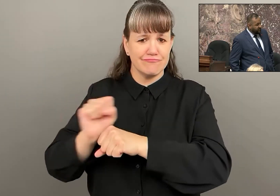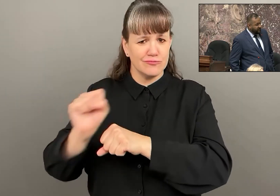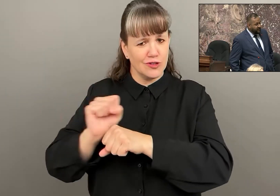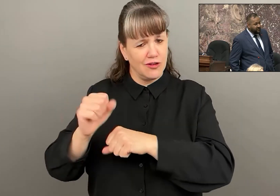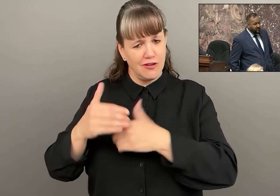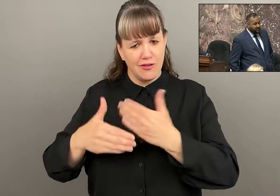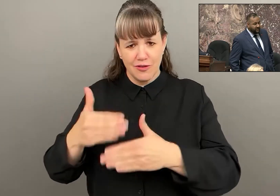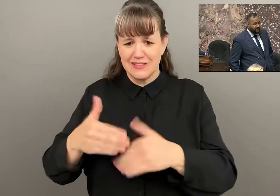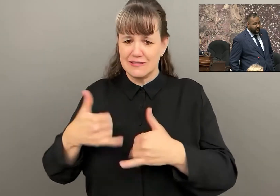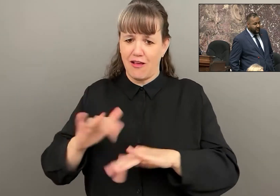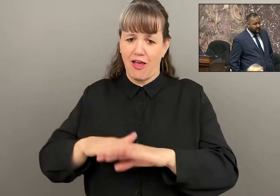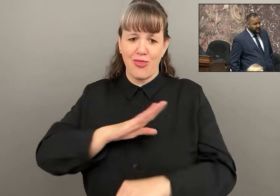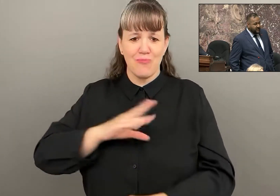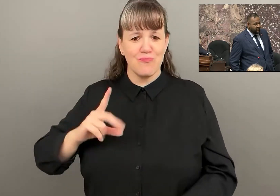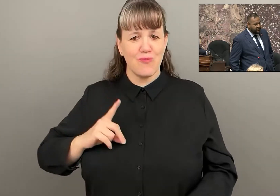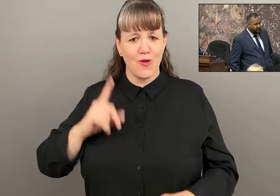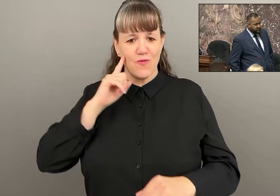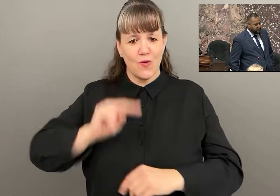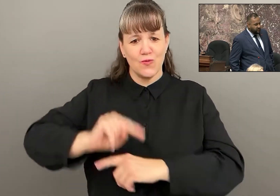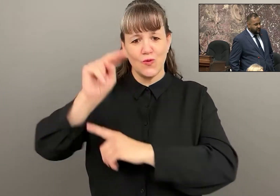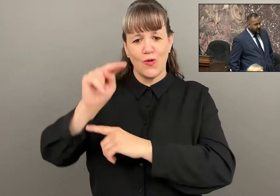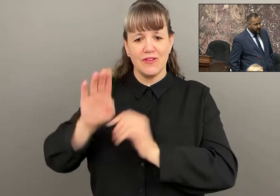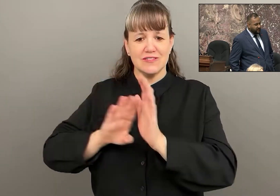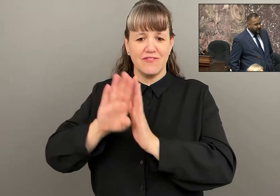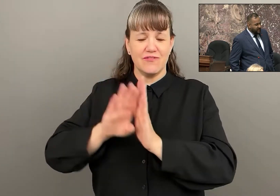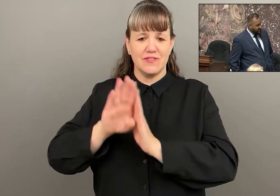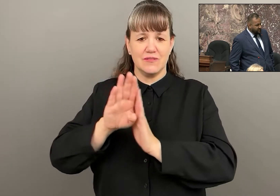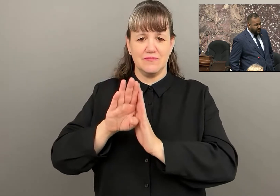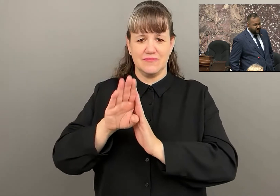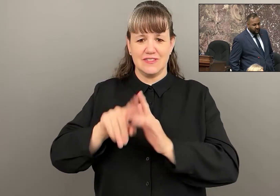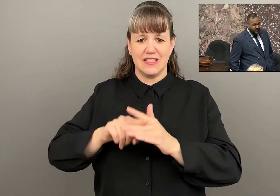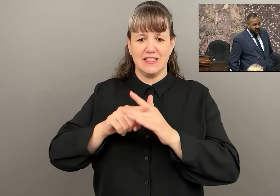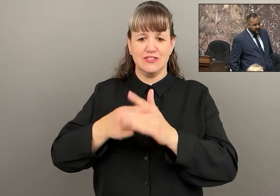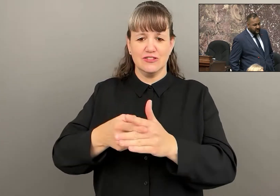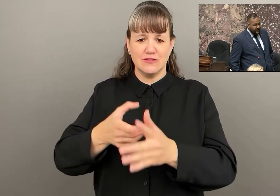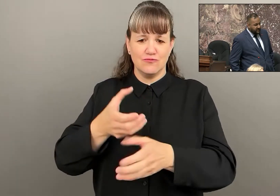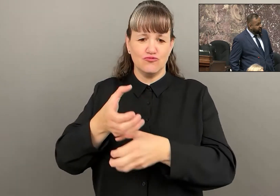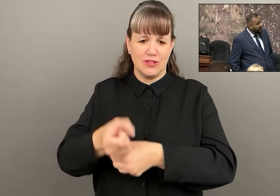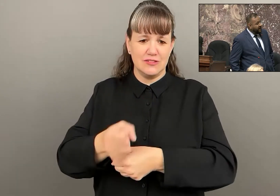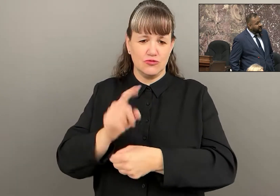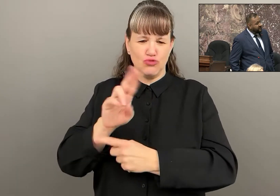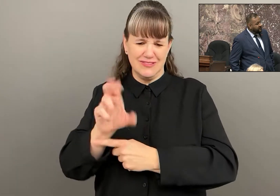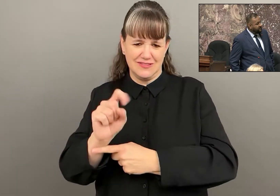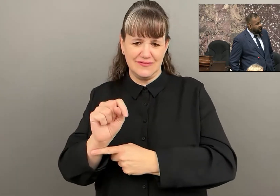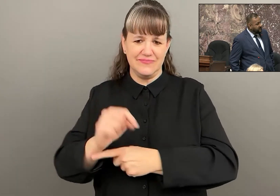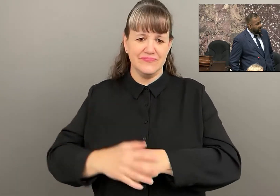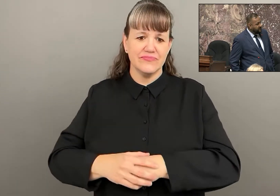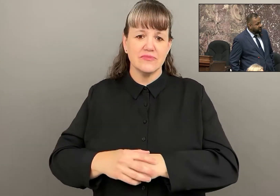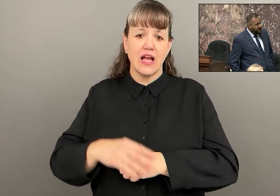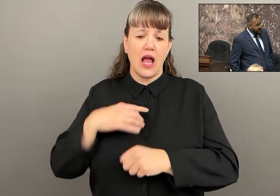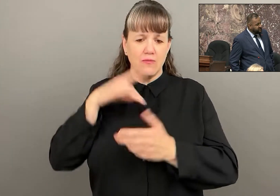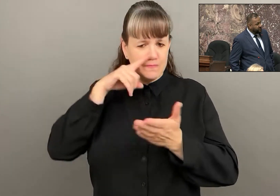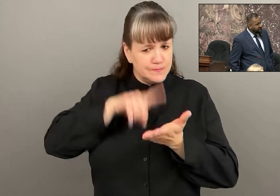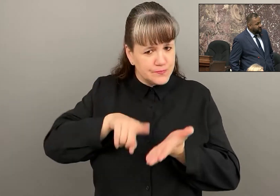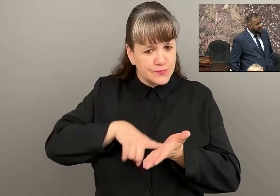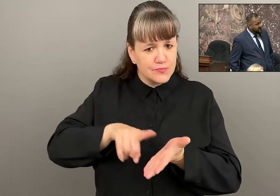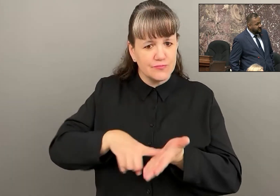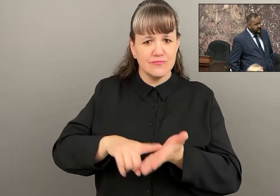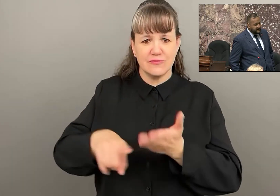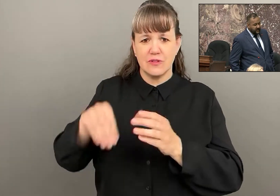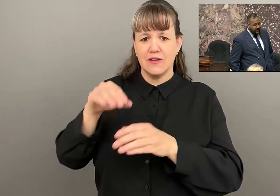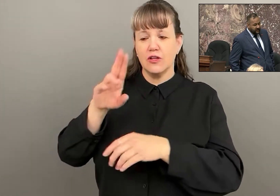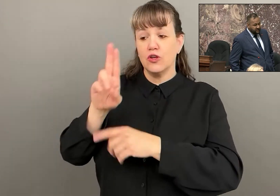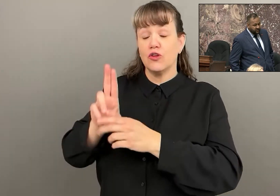of Victoria, the Polis research group there. I met with him yesterday. I think so highly of him. He's been a mentor to